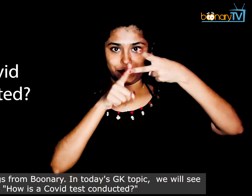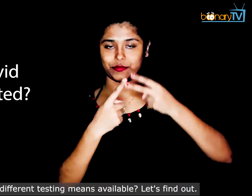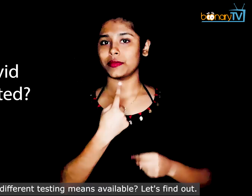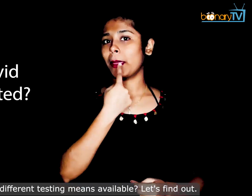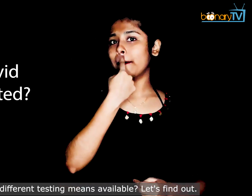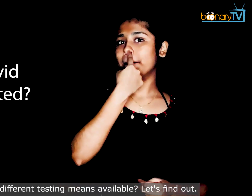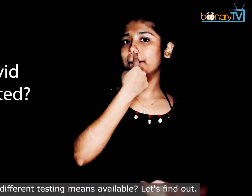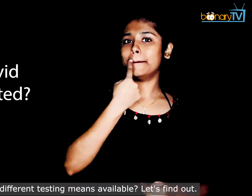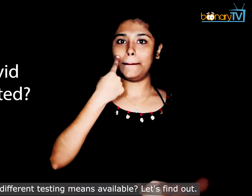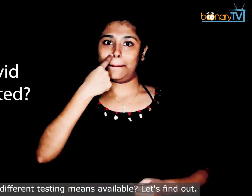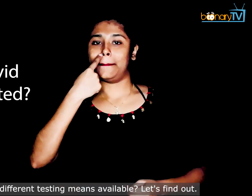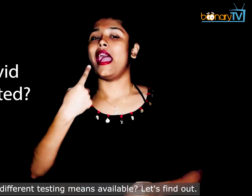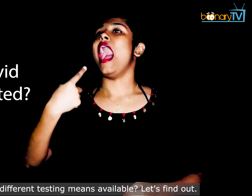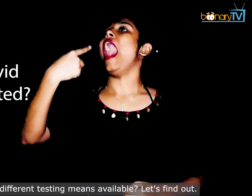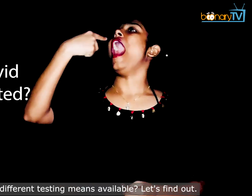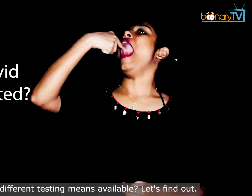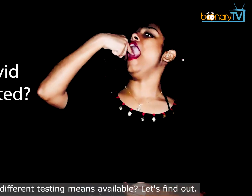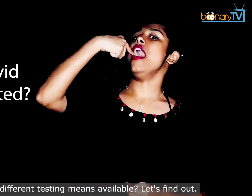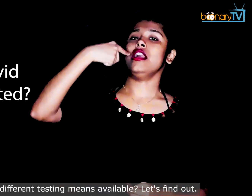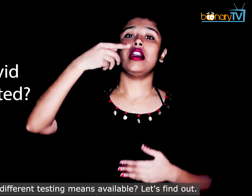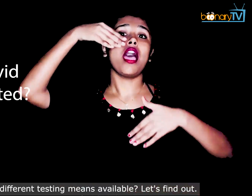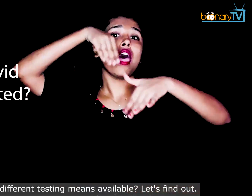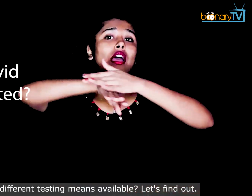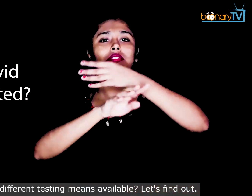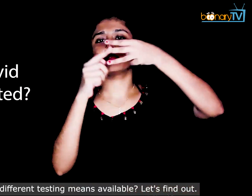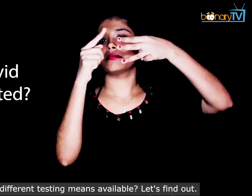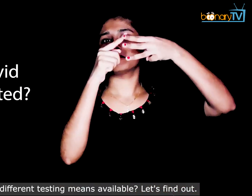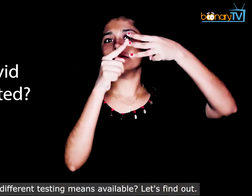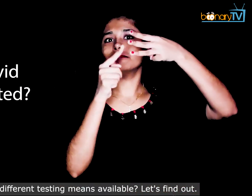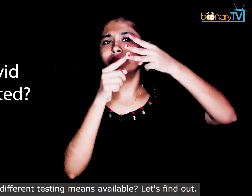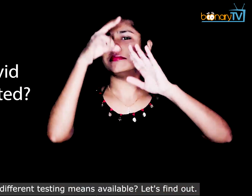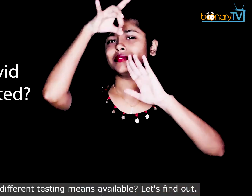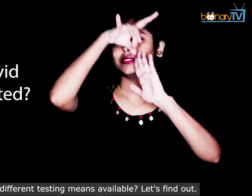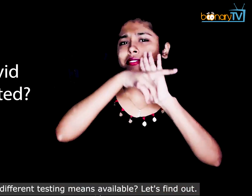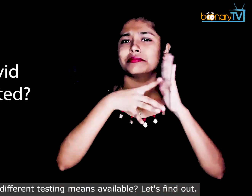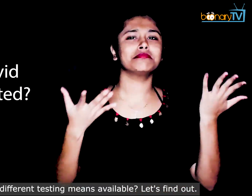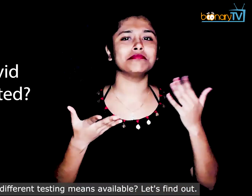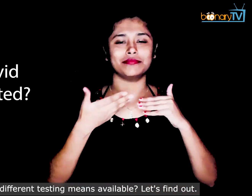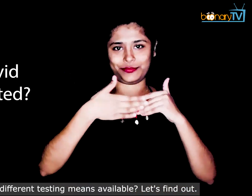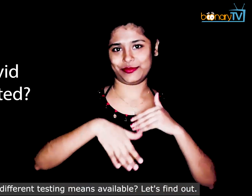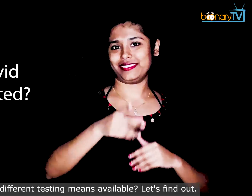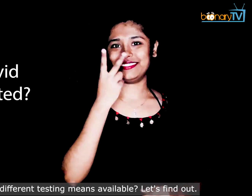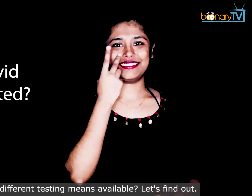What are the different testing means available? Let's find out.